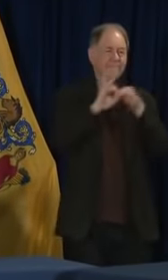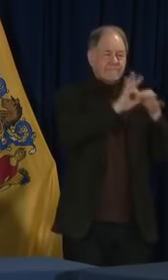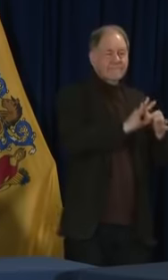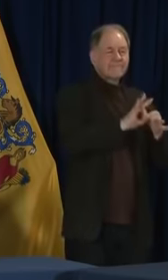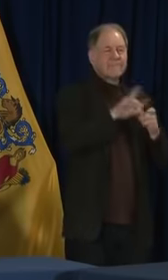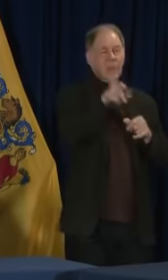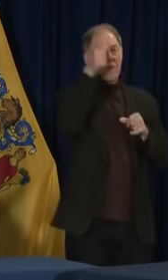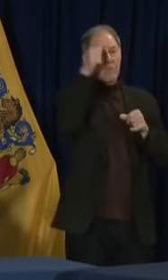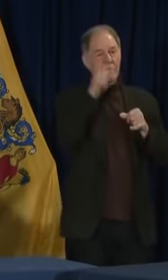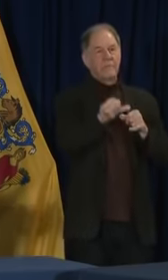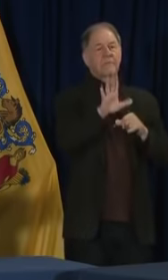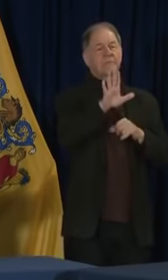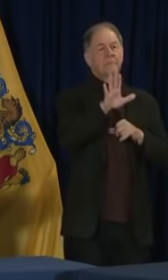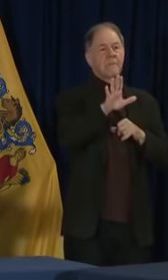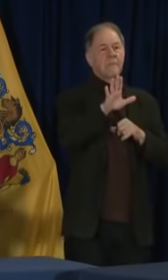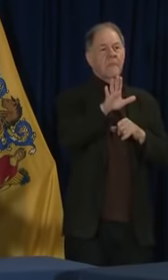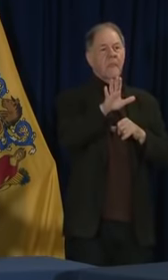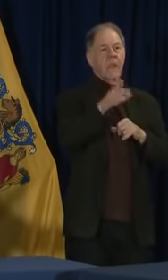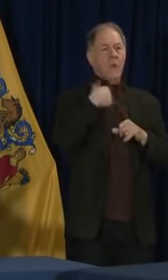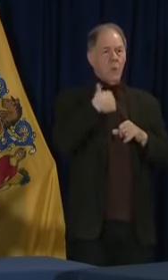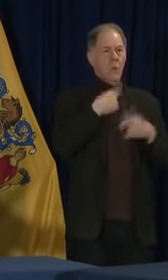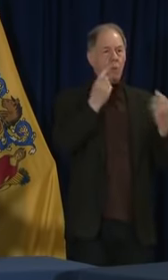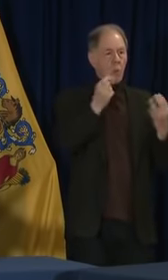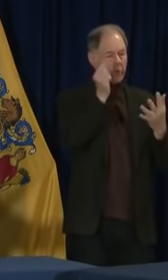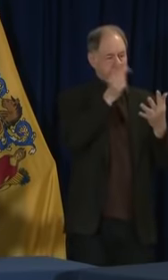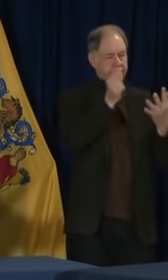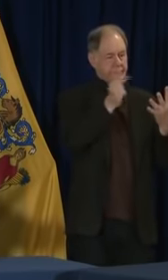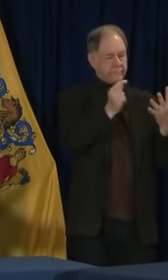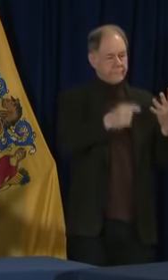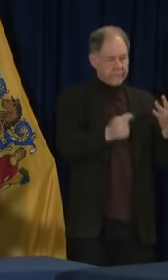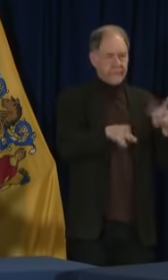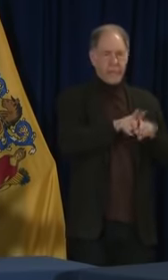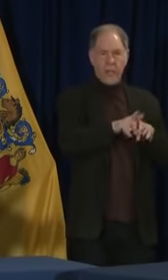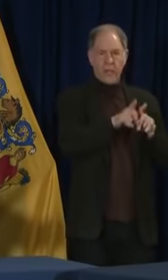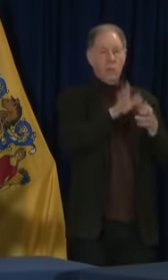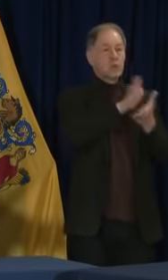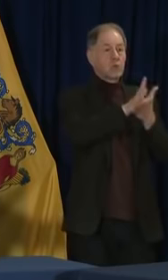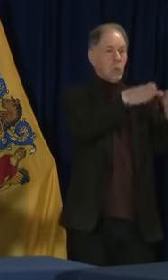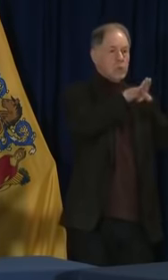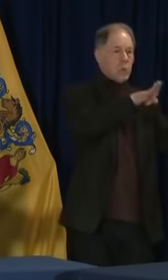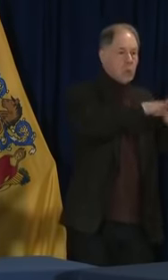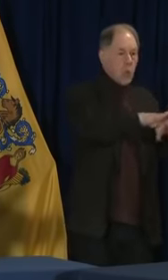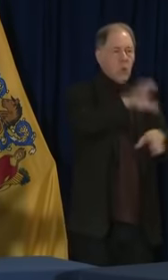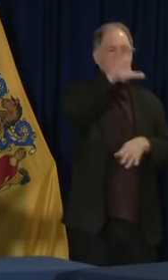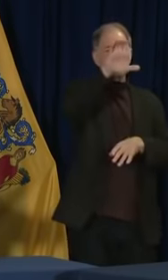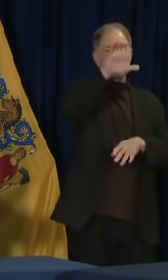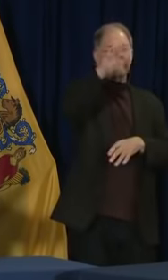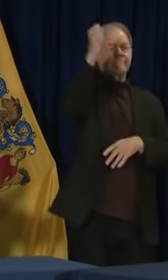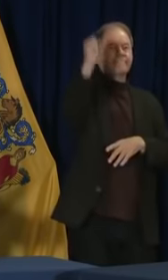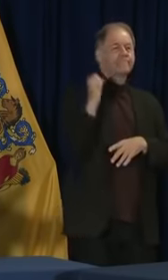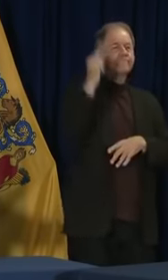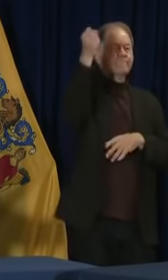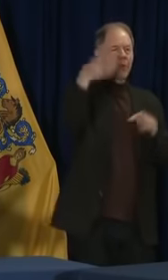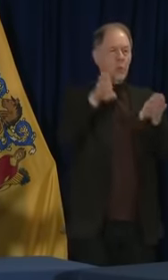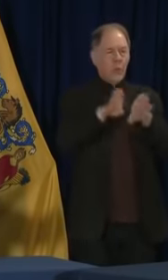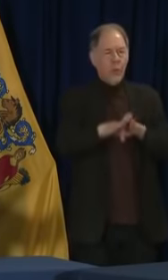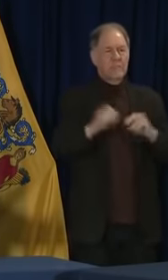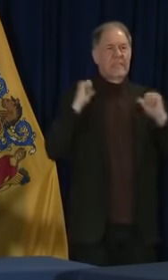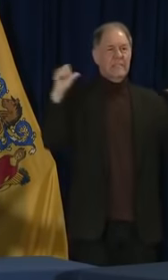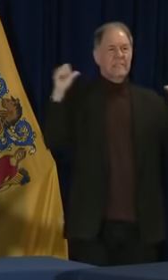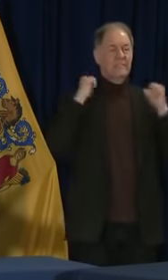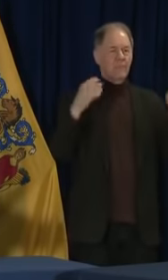just remember all the steps we're taking today: closing schools, casinos, gyms, movie